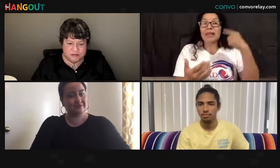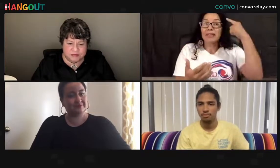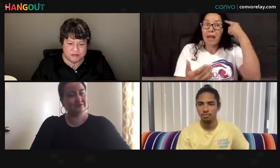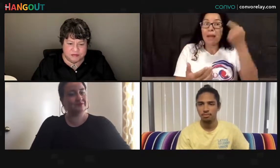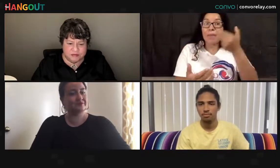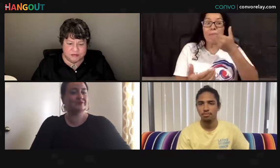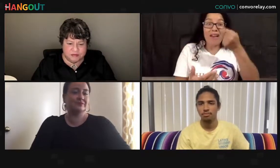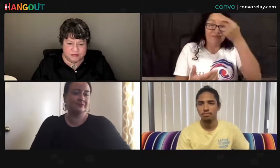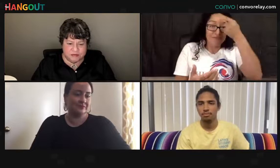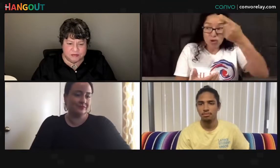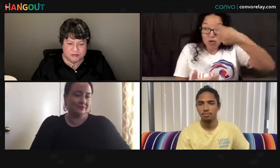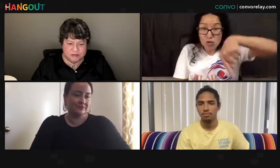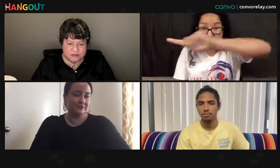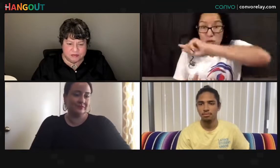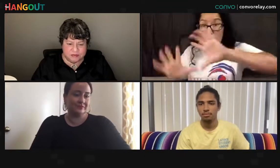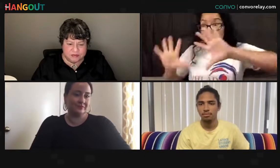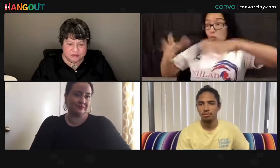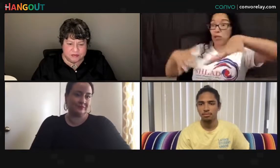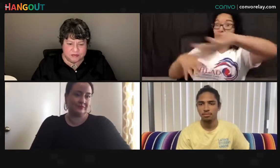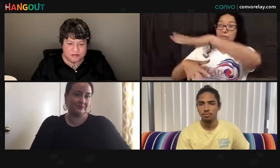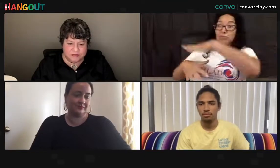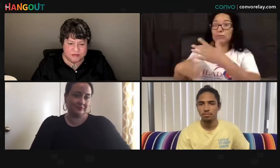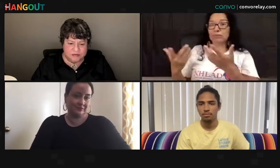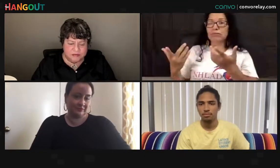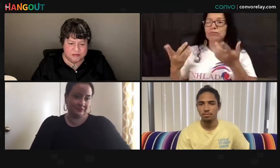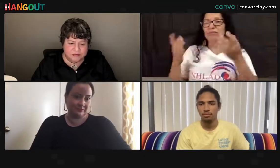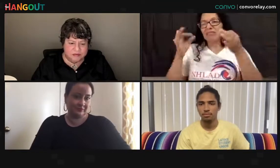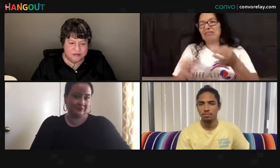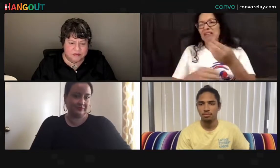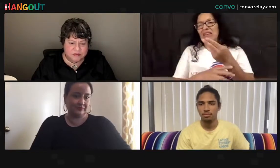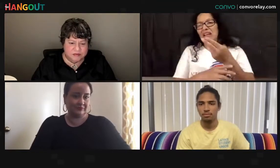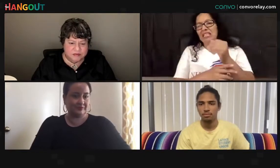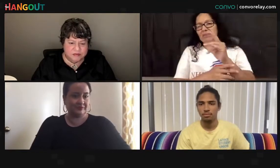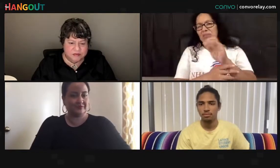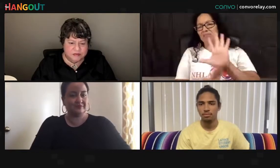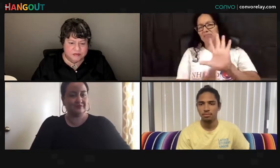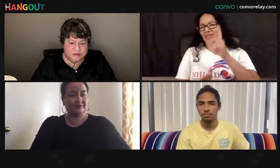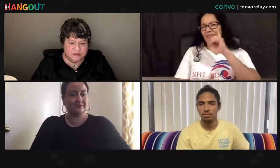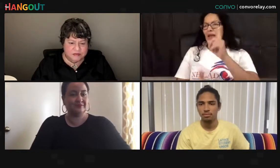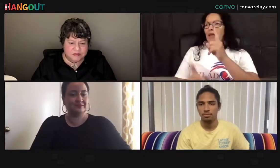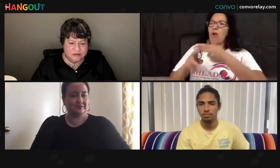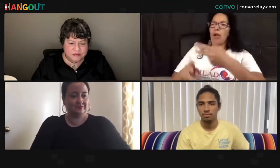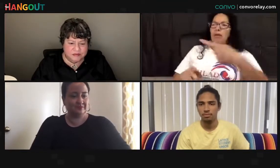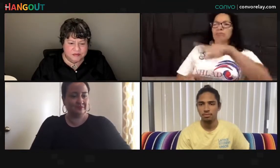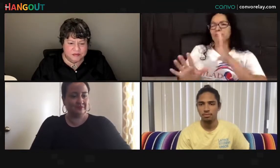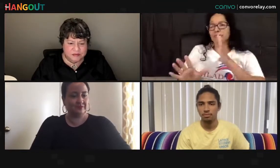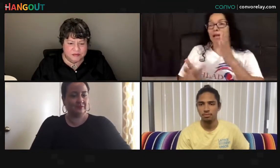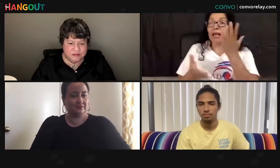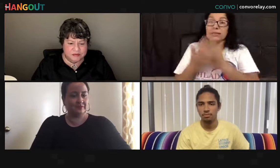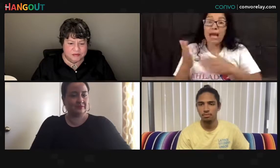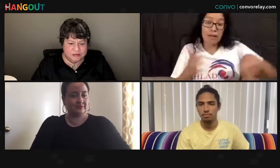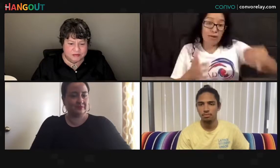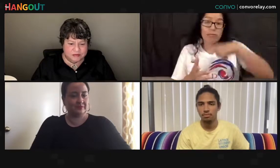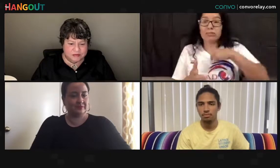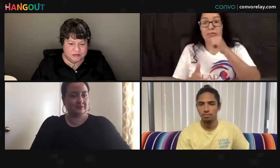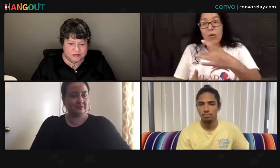that, I think it's probably best for us as just a nation to use that sign for